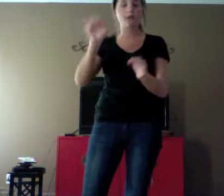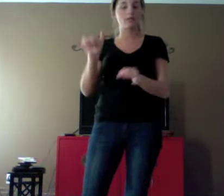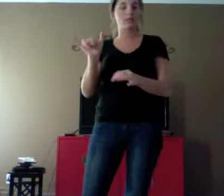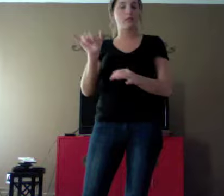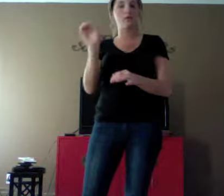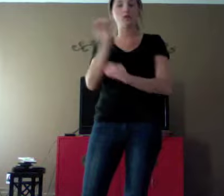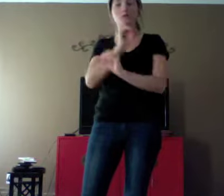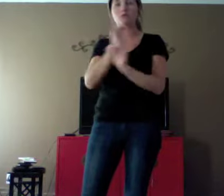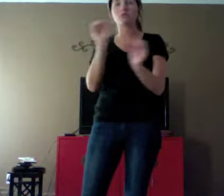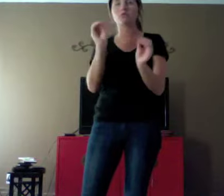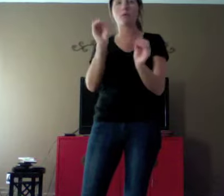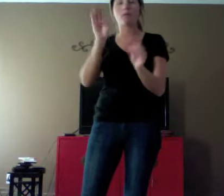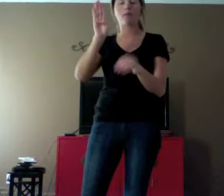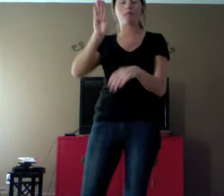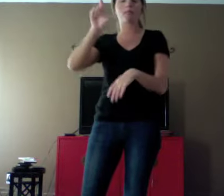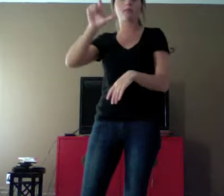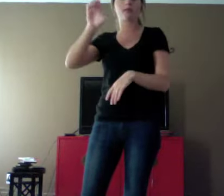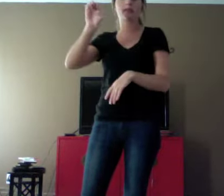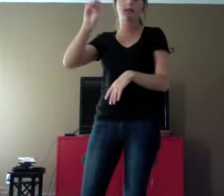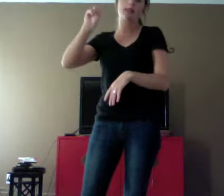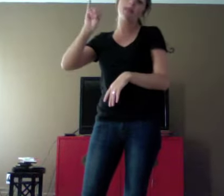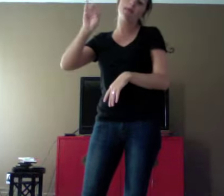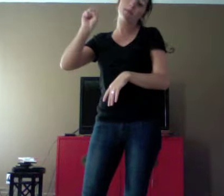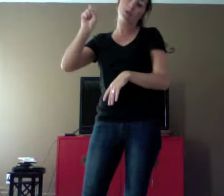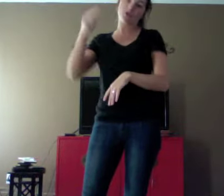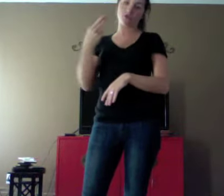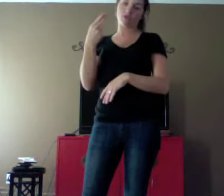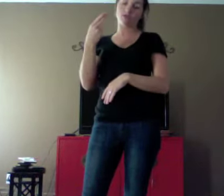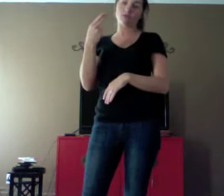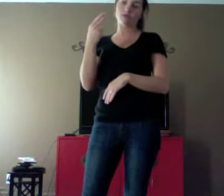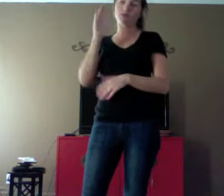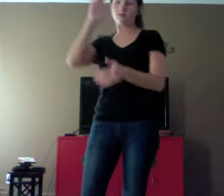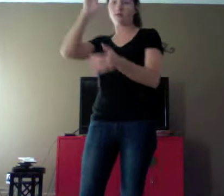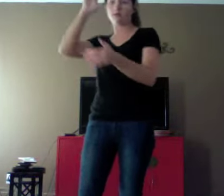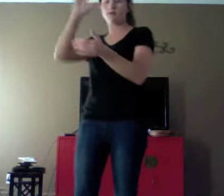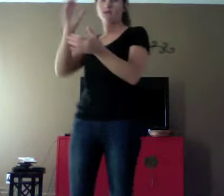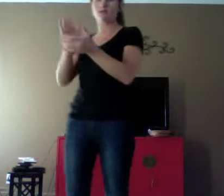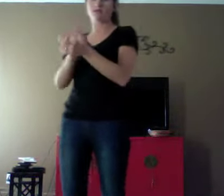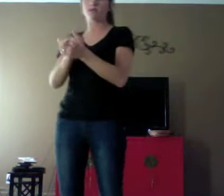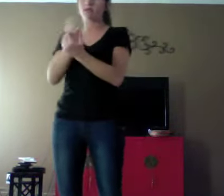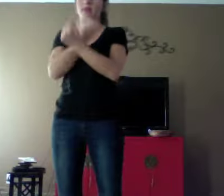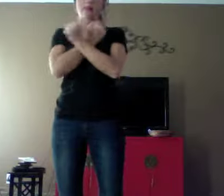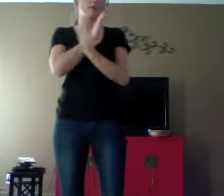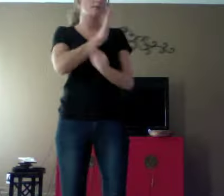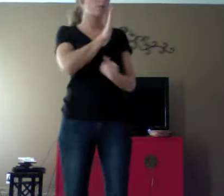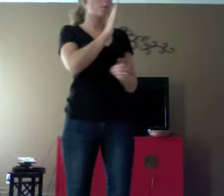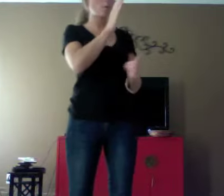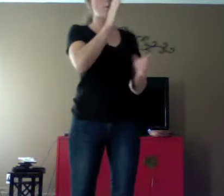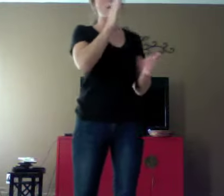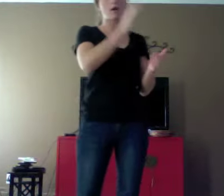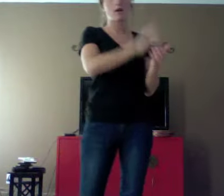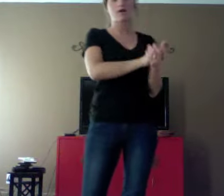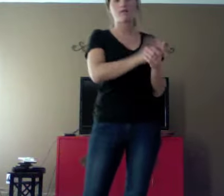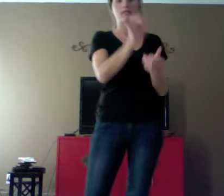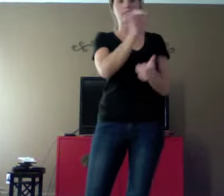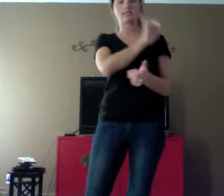husbands ought to love their own wives as their own bodies. He who loves his wife loves himself. For